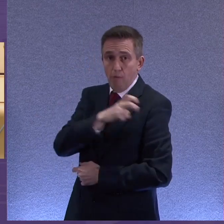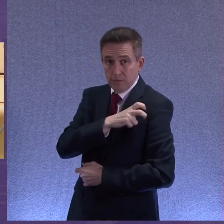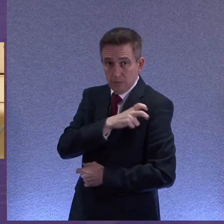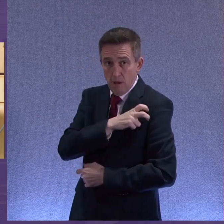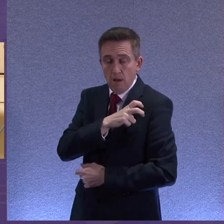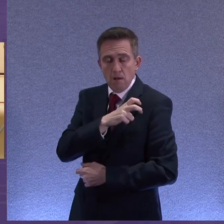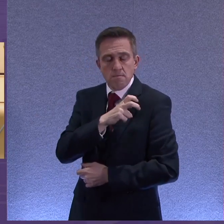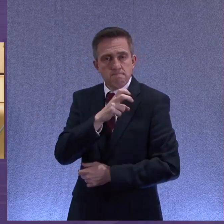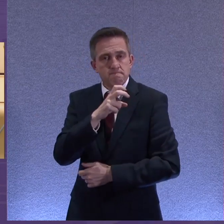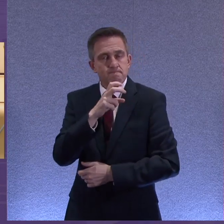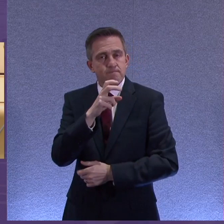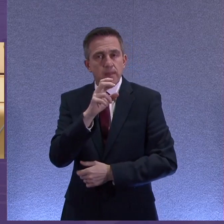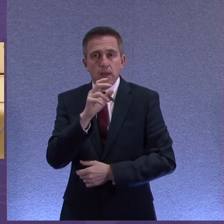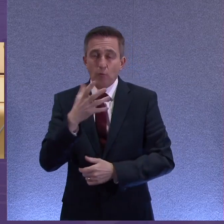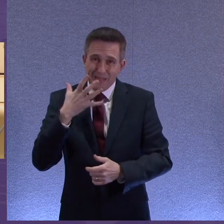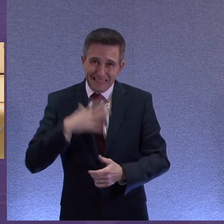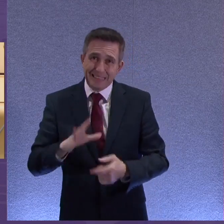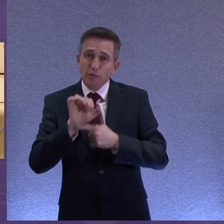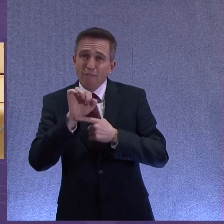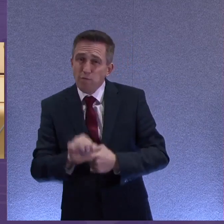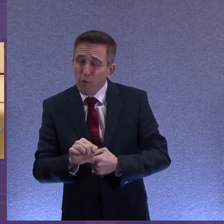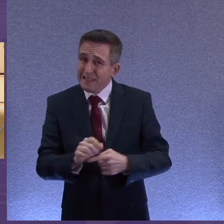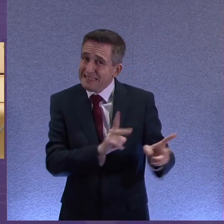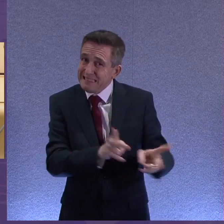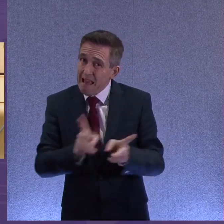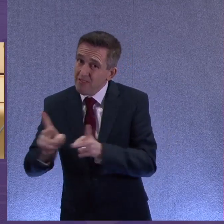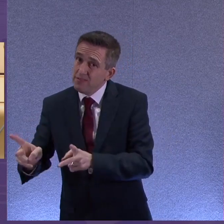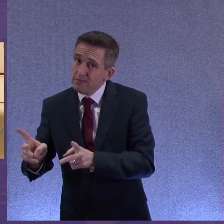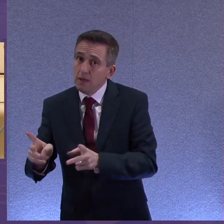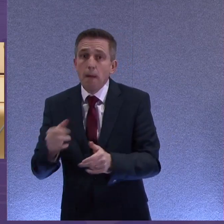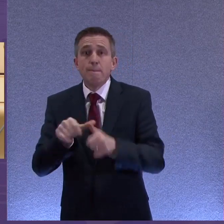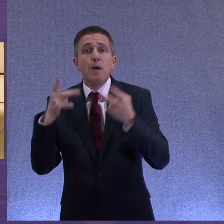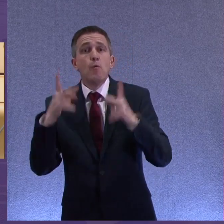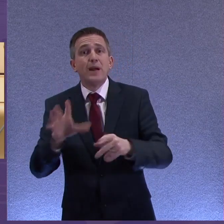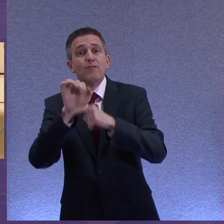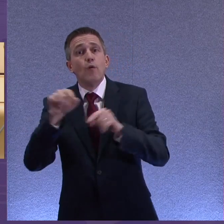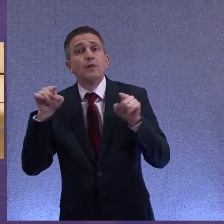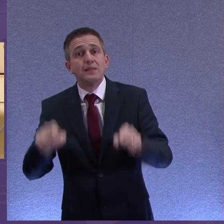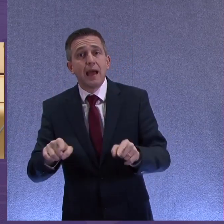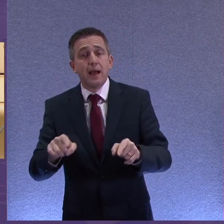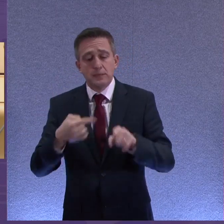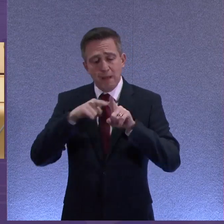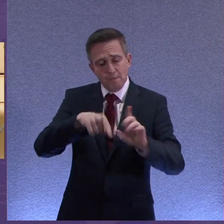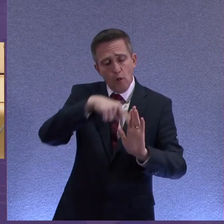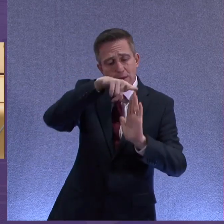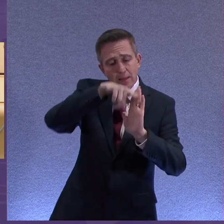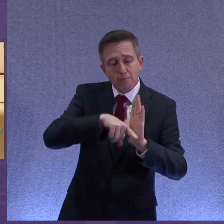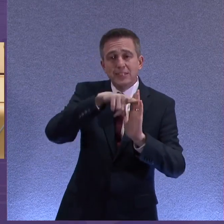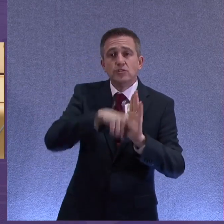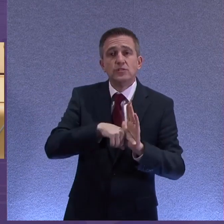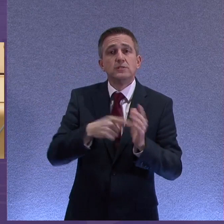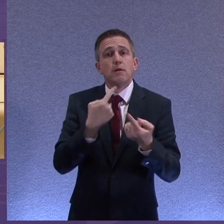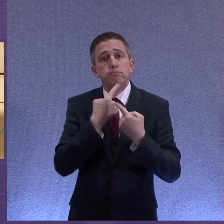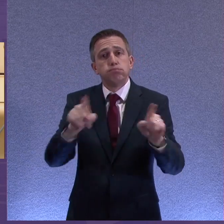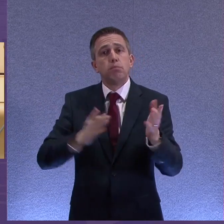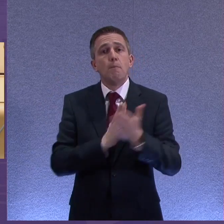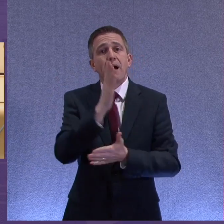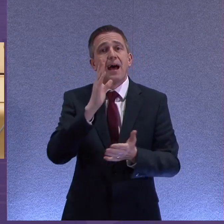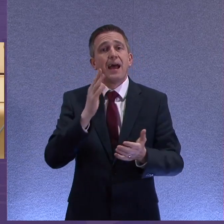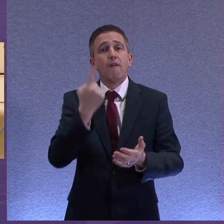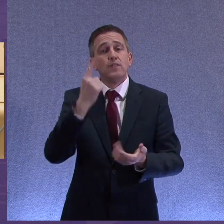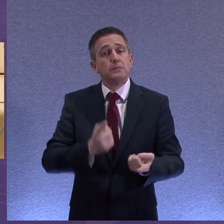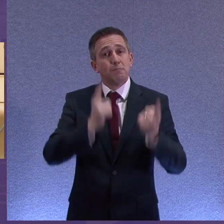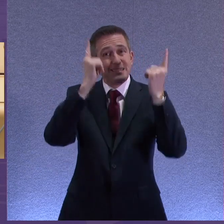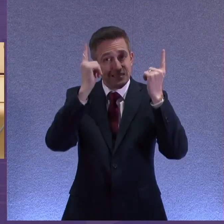to avoiding unnecessary deaths, is for all of us to comply with the measures set out by our First Minister and across the United